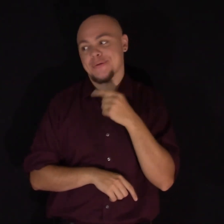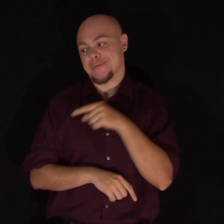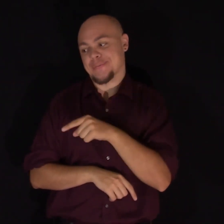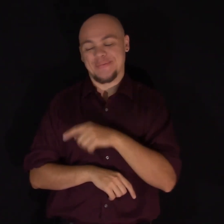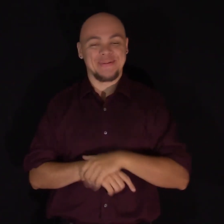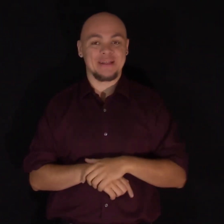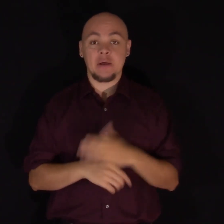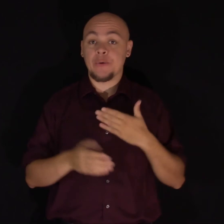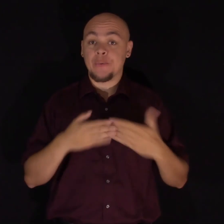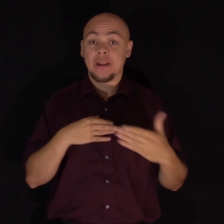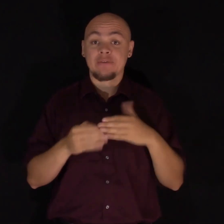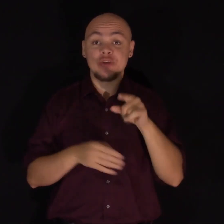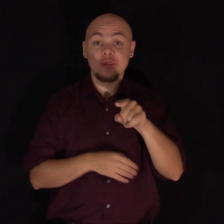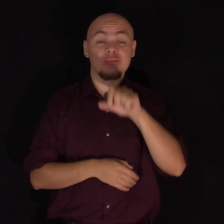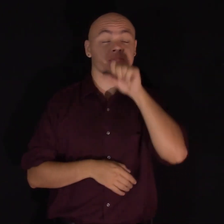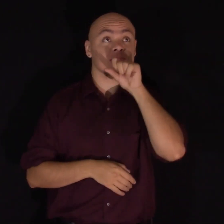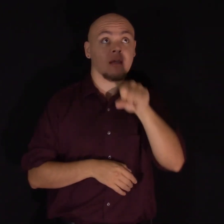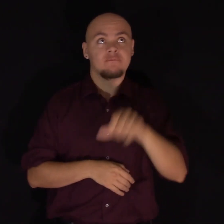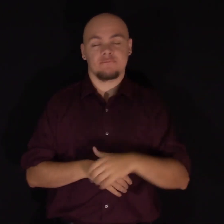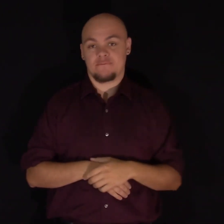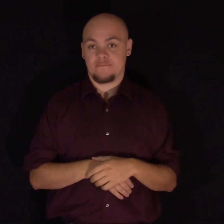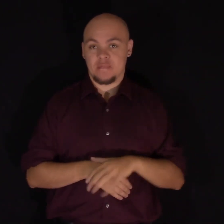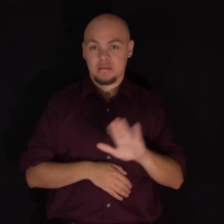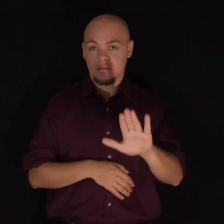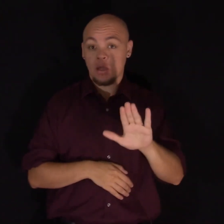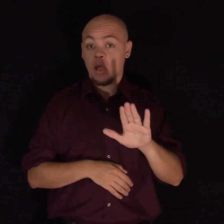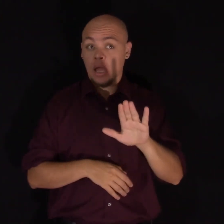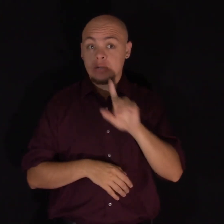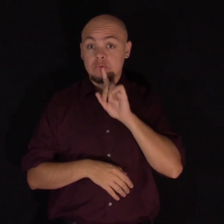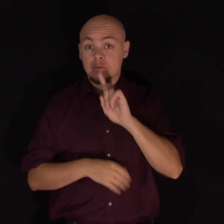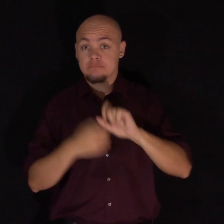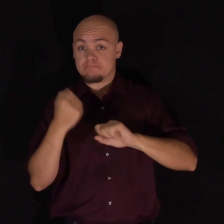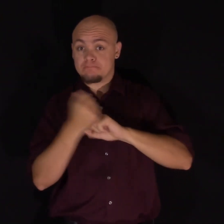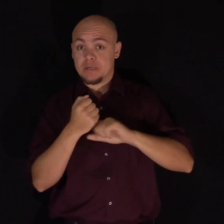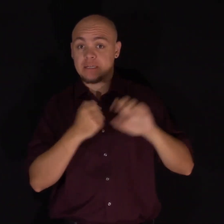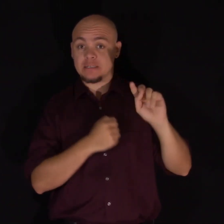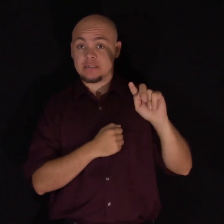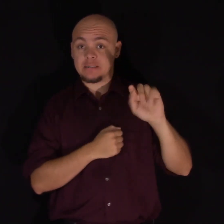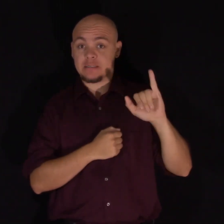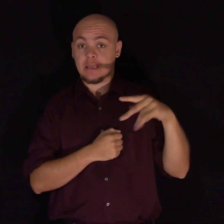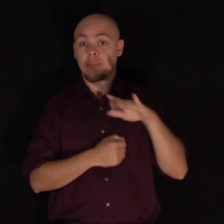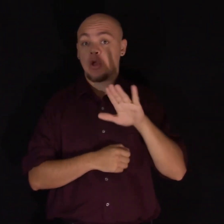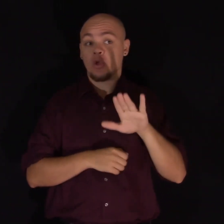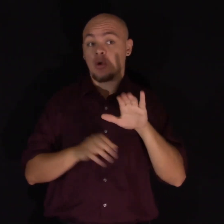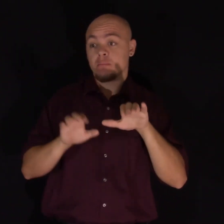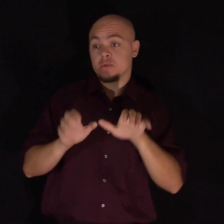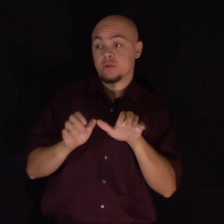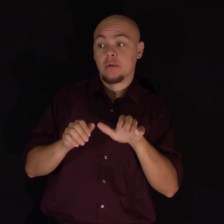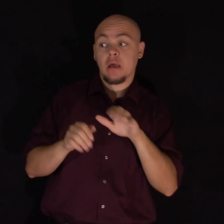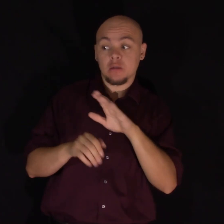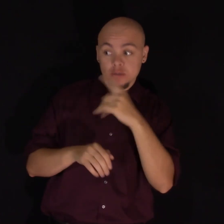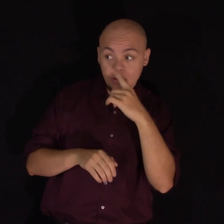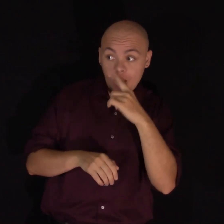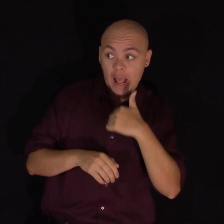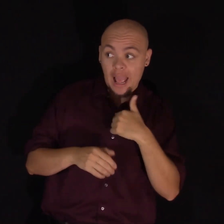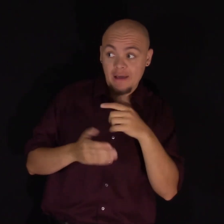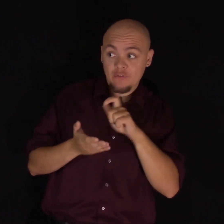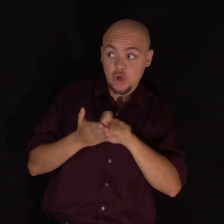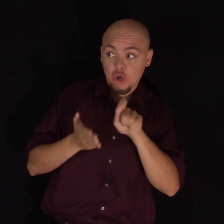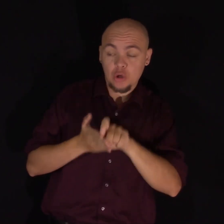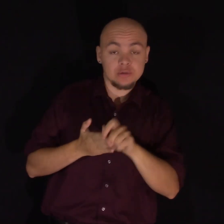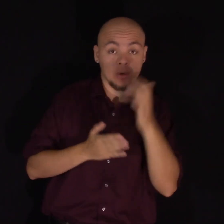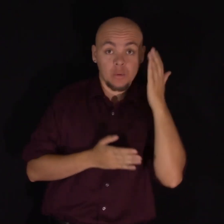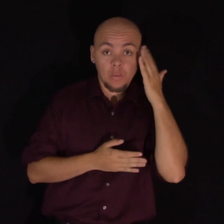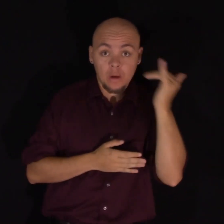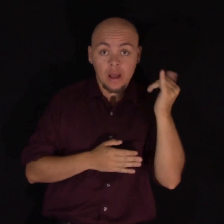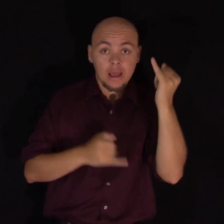Whatever you love doing, here's a pro tip. Ask your masseuse to let you have a notepad in the session because ideas always come to you